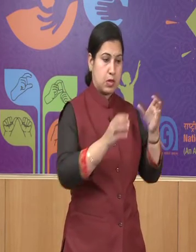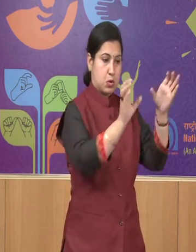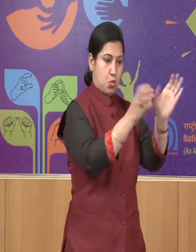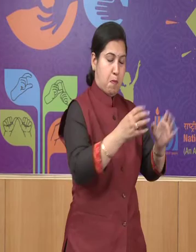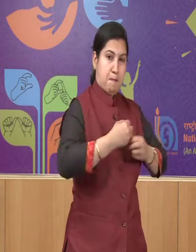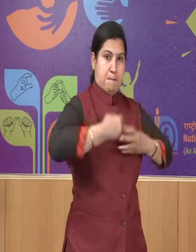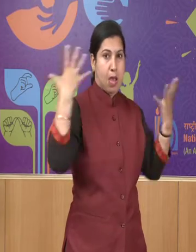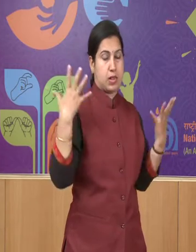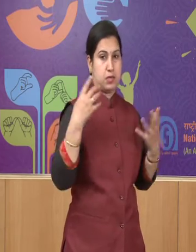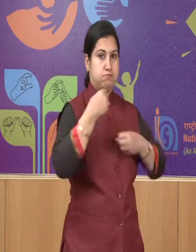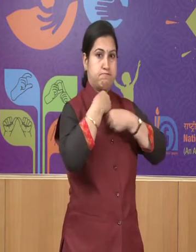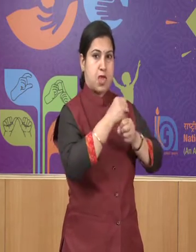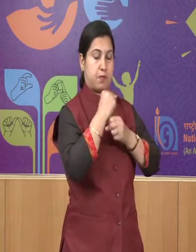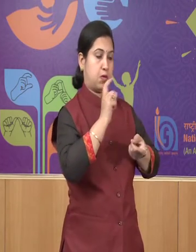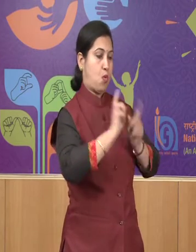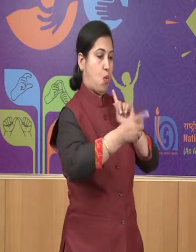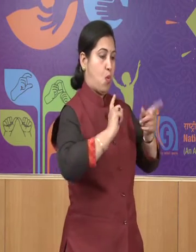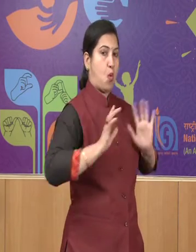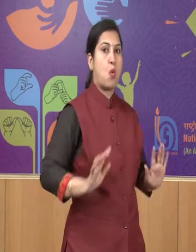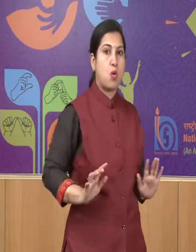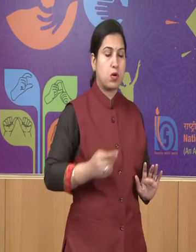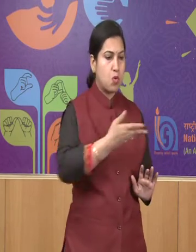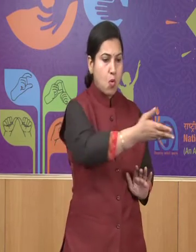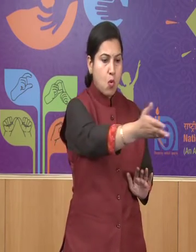sections of the Indian society unhappy.